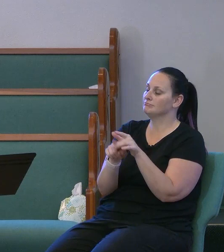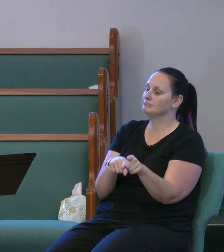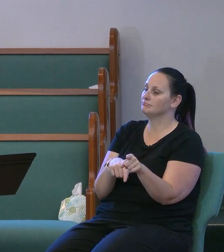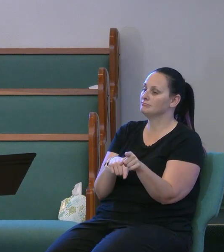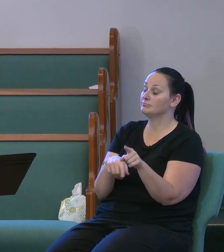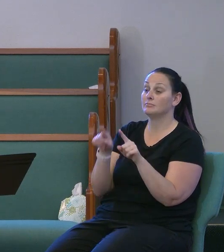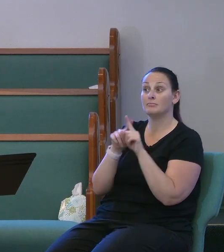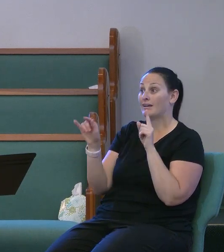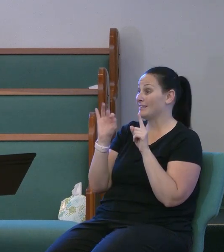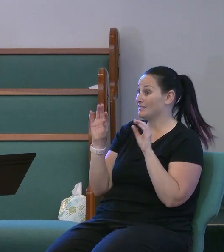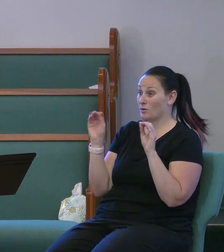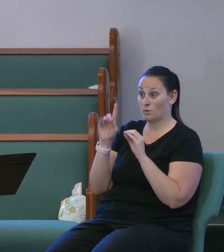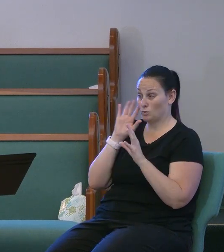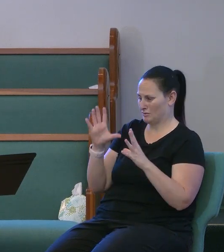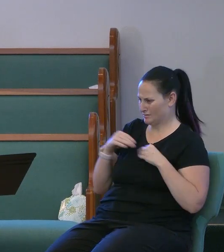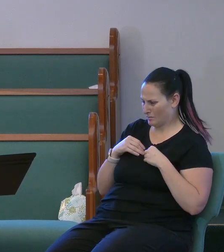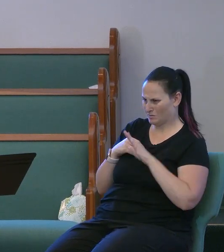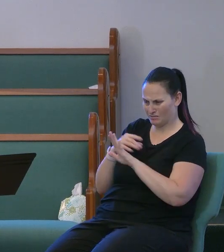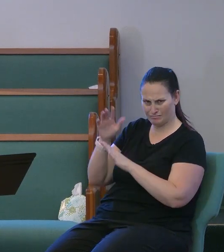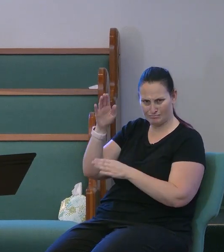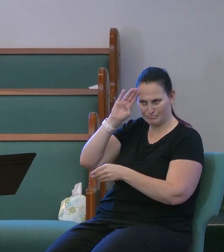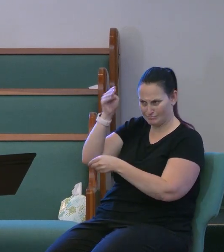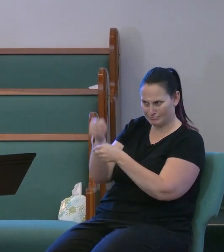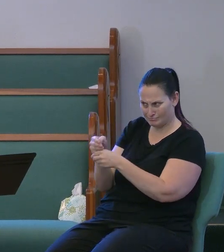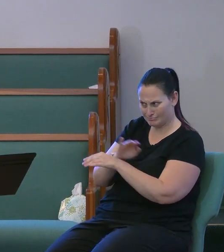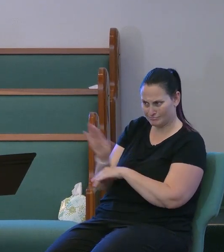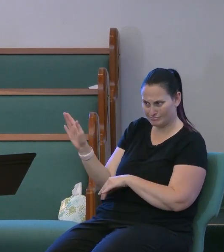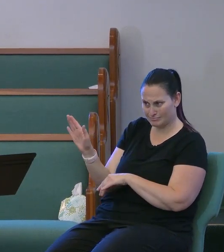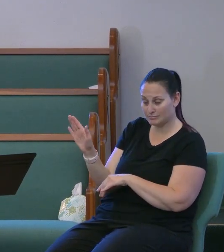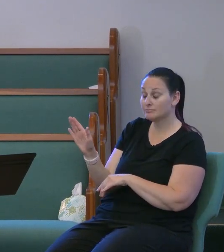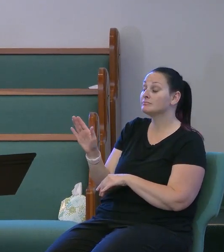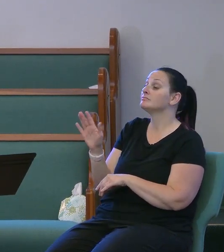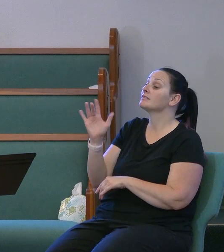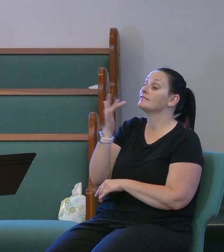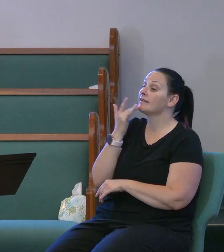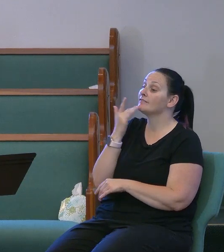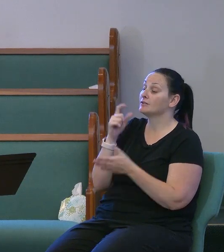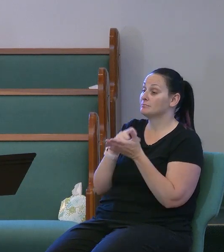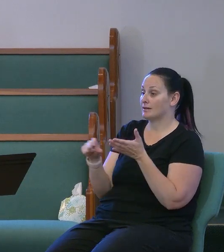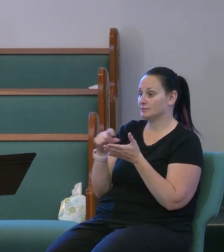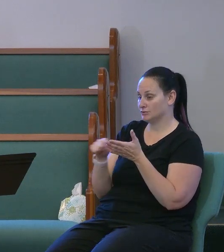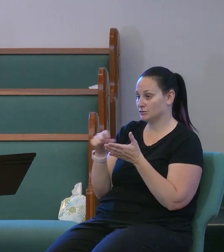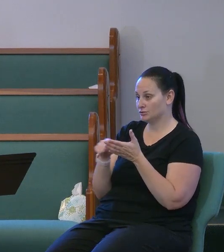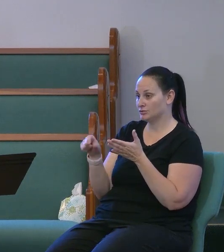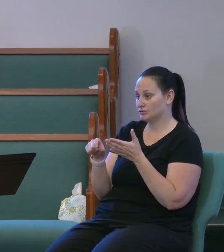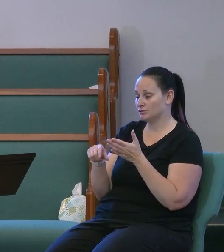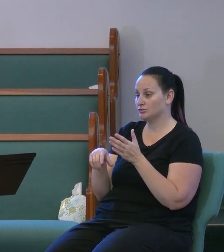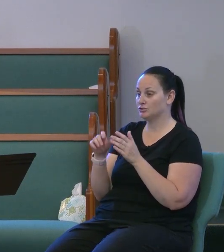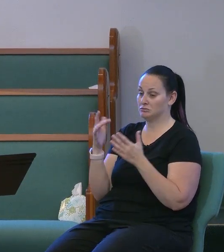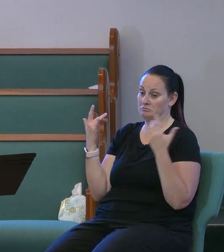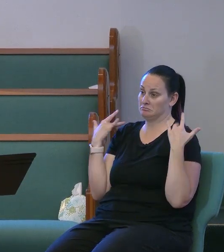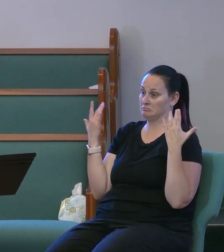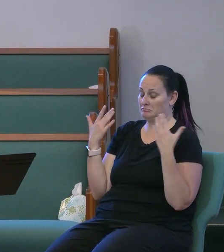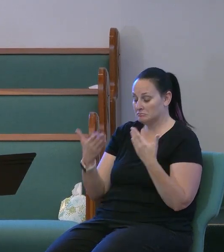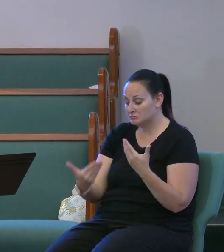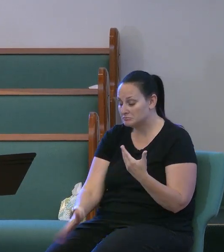if anyone will not receive you or listen to your words, here's a favorite passage, shake the dust from your